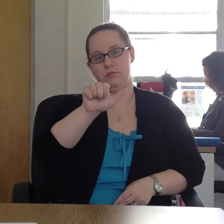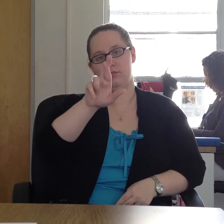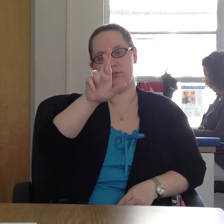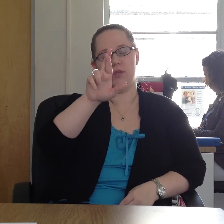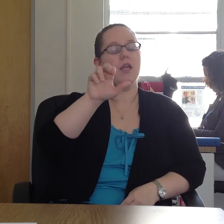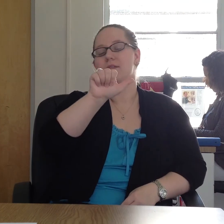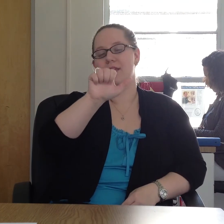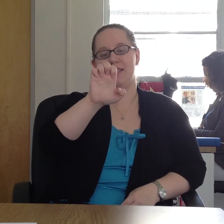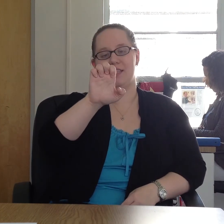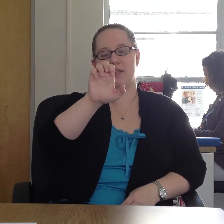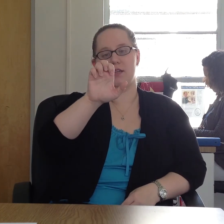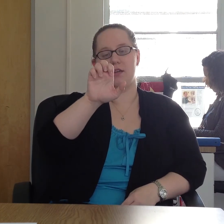Aerobes,